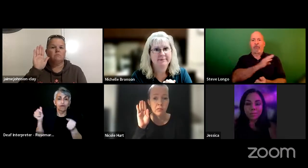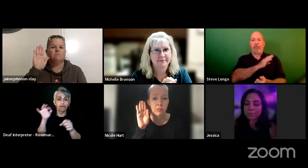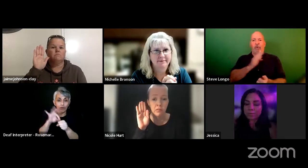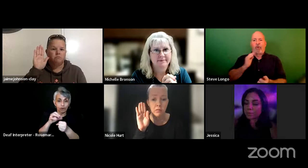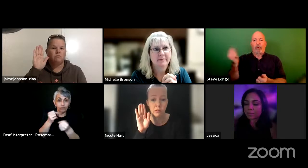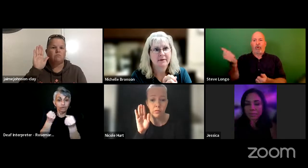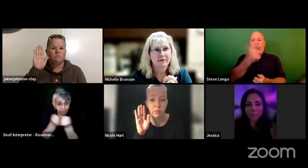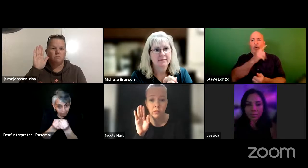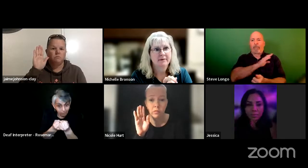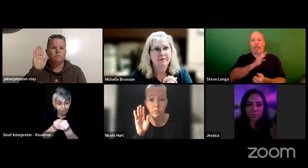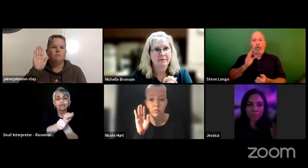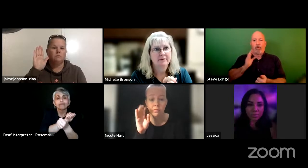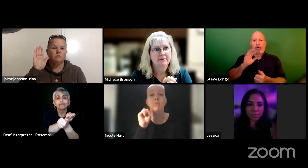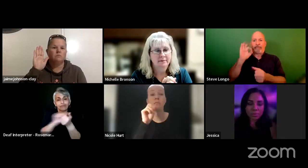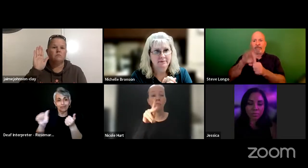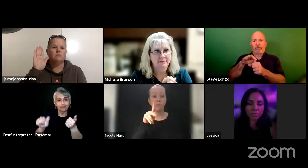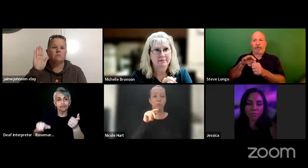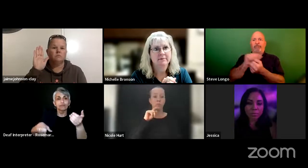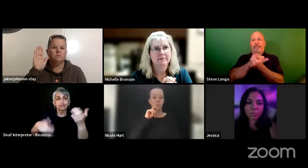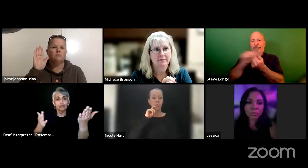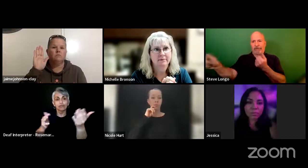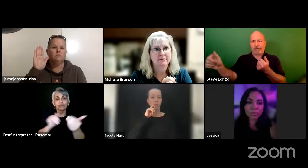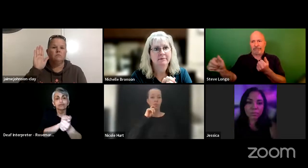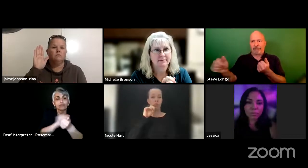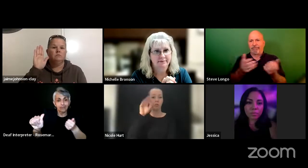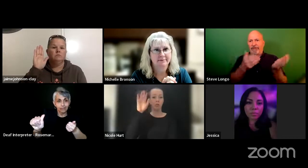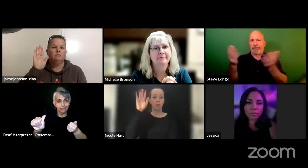It's a unanimous vote, so the motion carries.